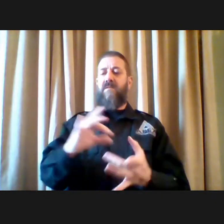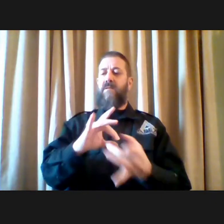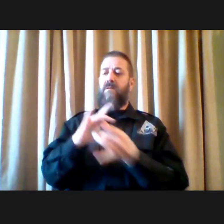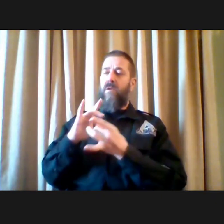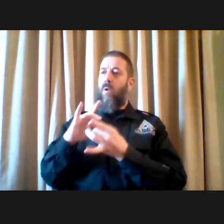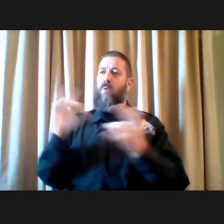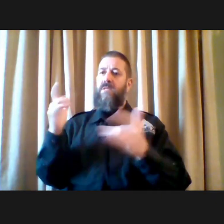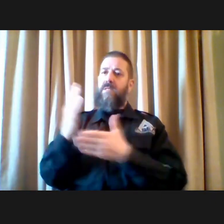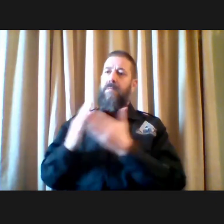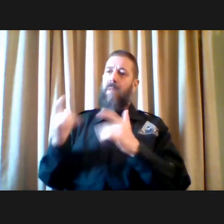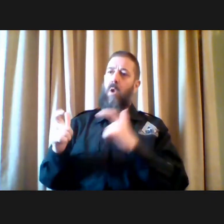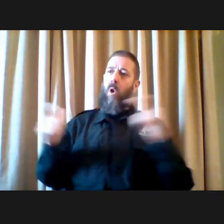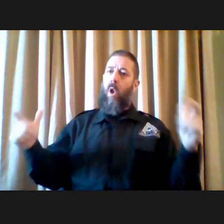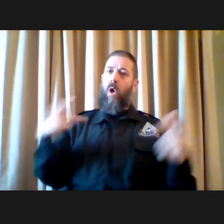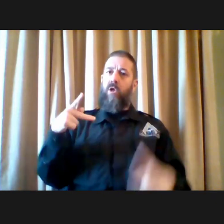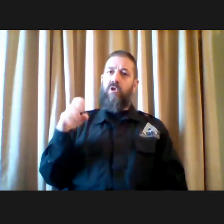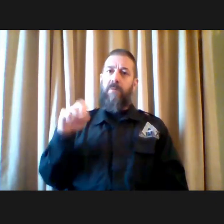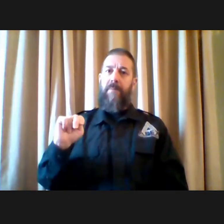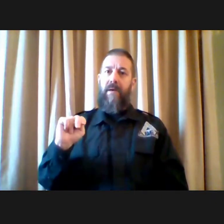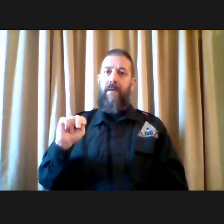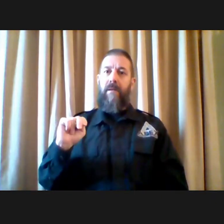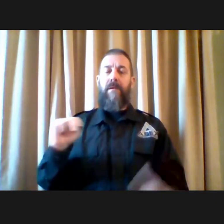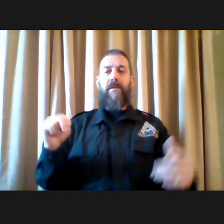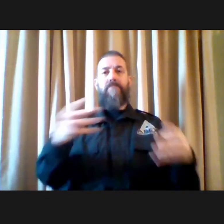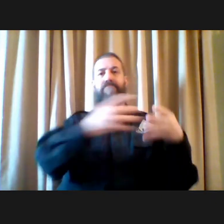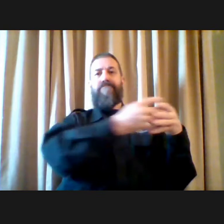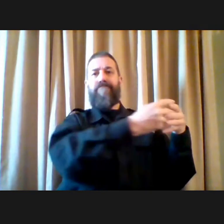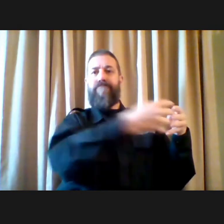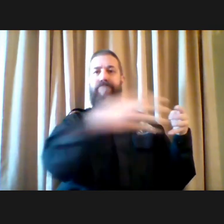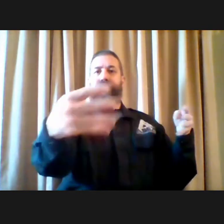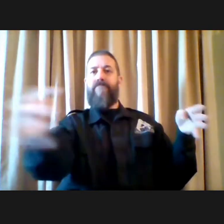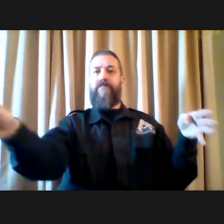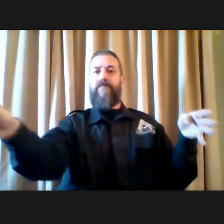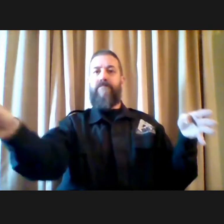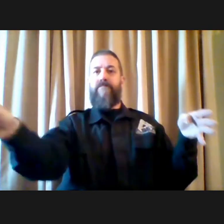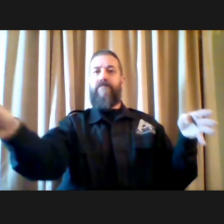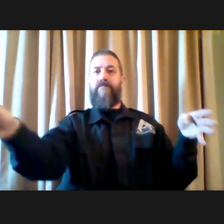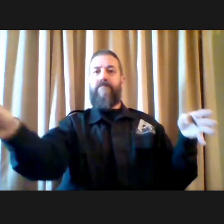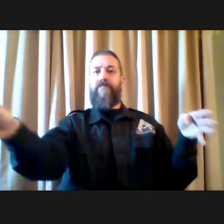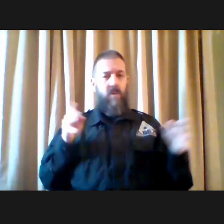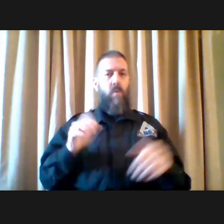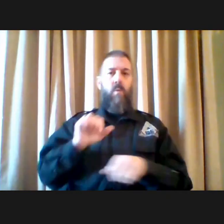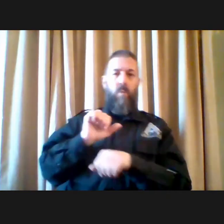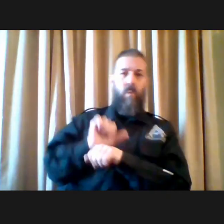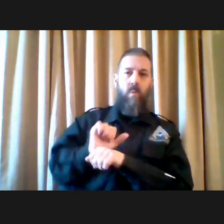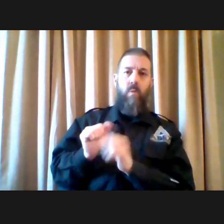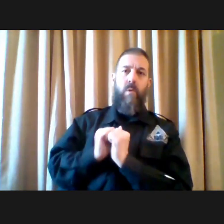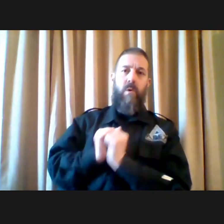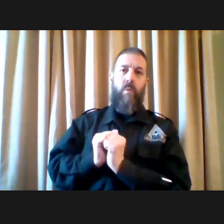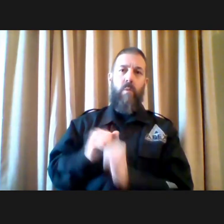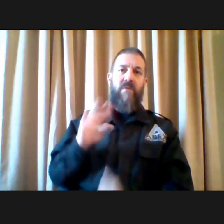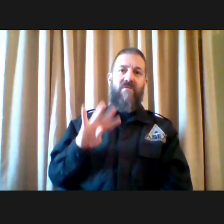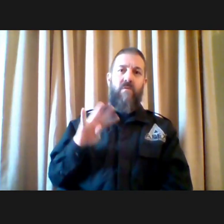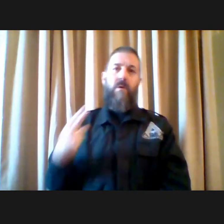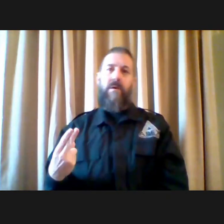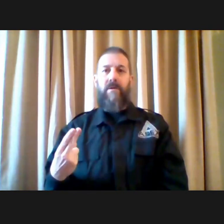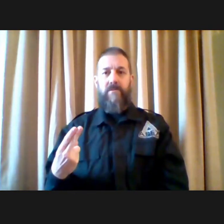the 4-H, Okay. and worked with a number of groups that way, and working also with